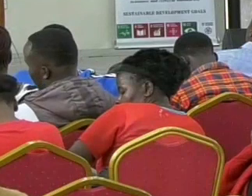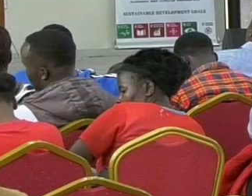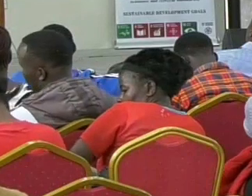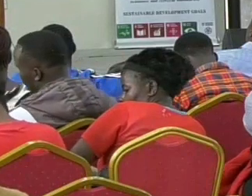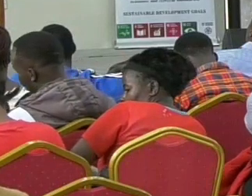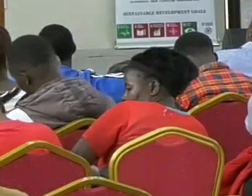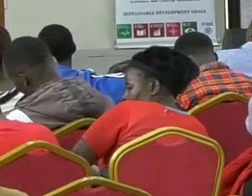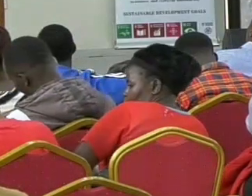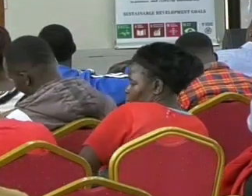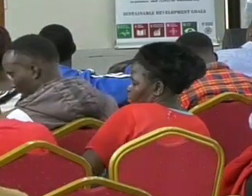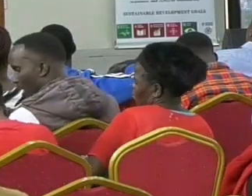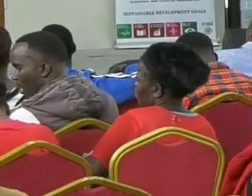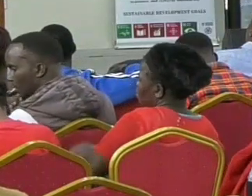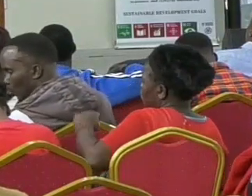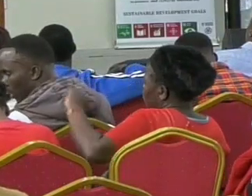Repeat again.